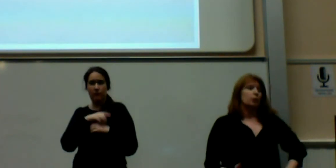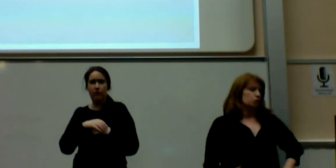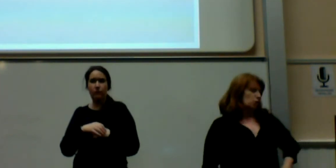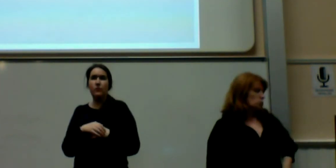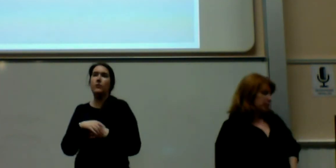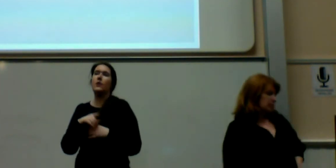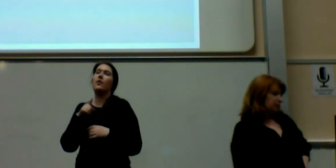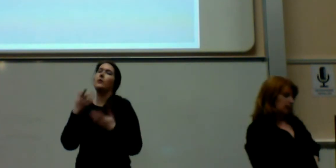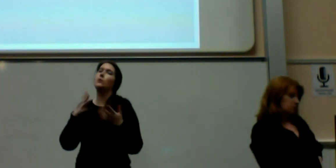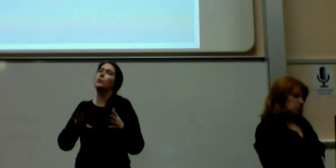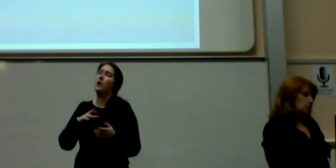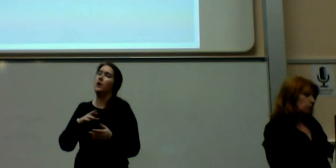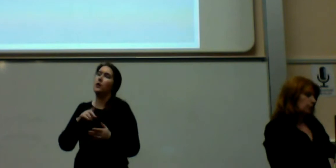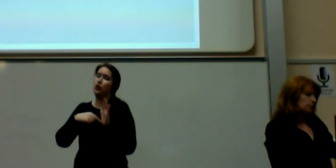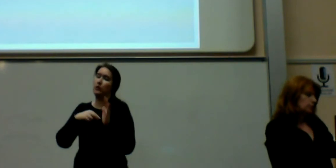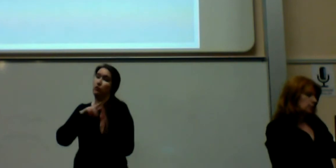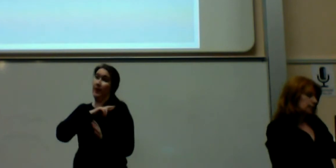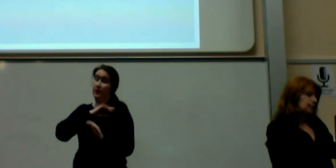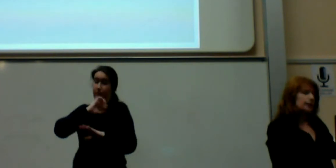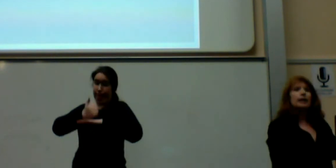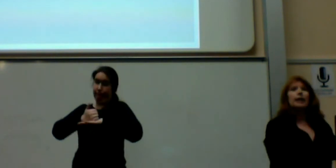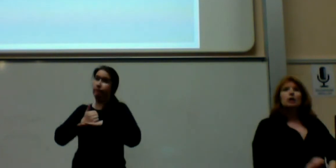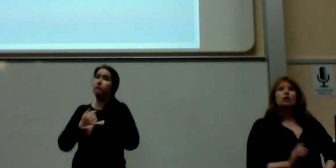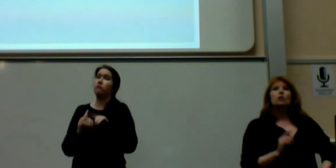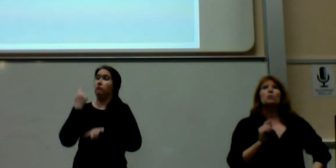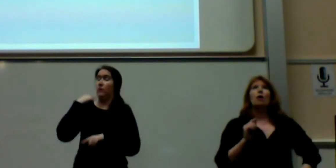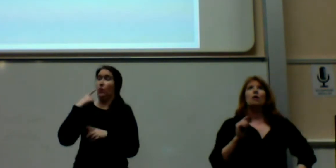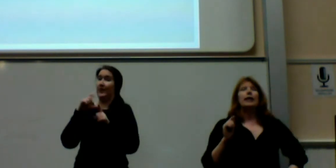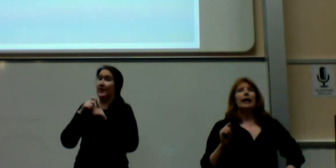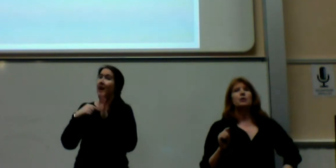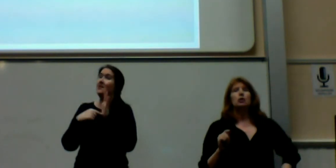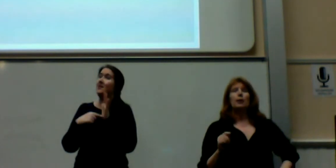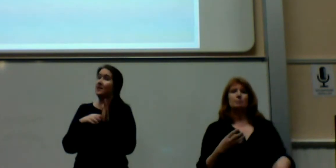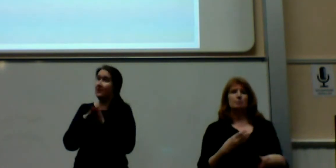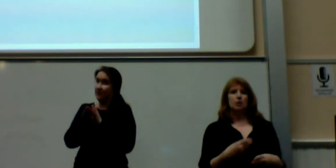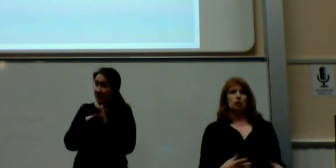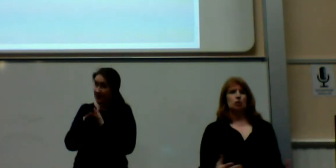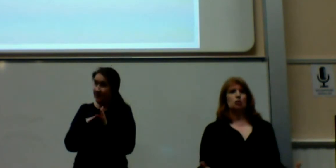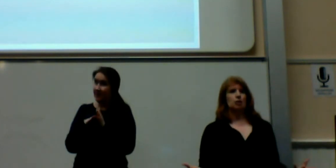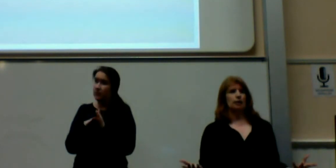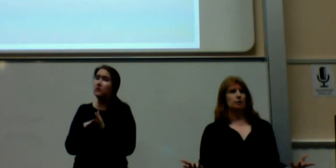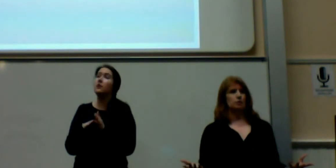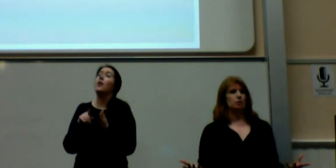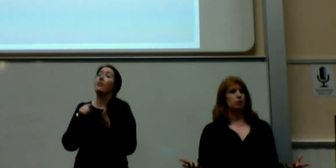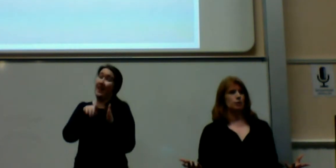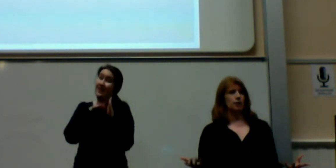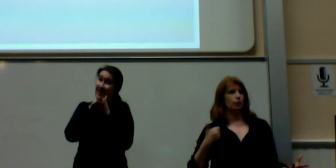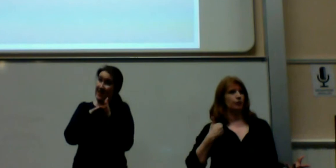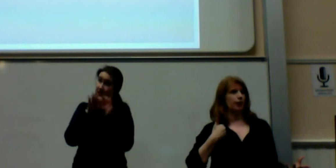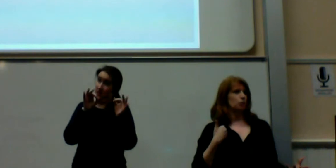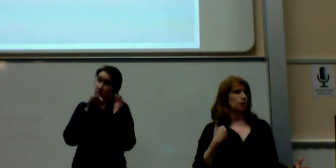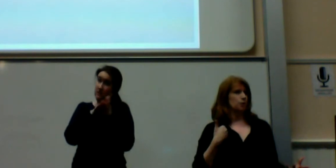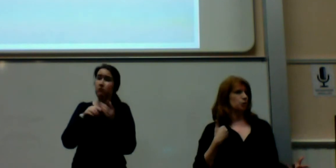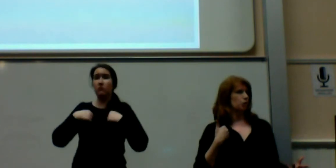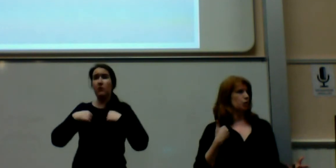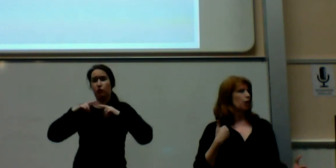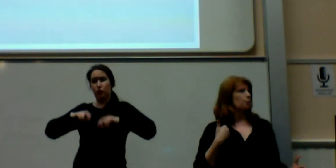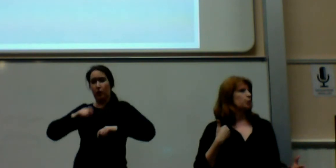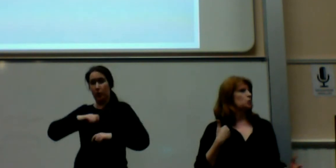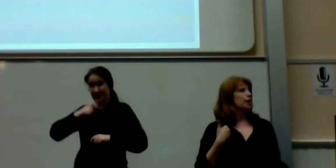is what James Rest founded with the DIT. You are allowed to administer the test yourself as a